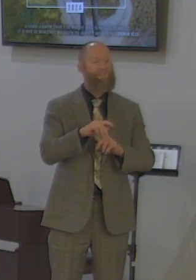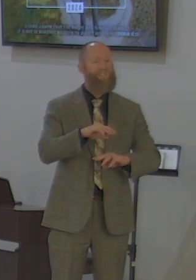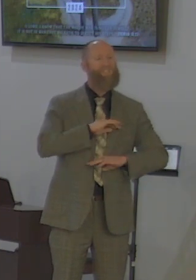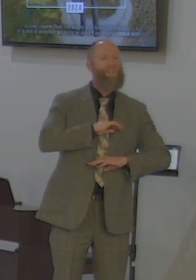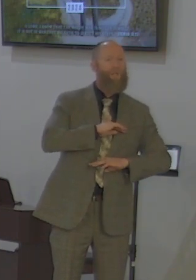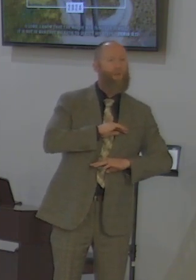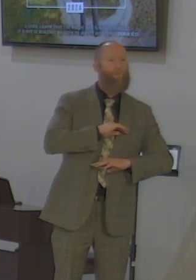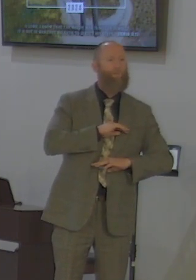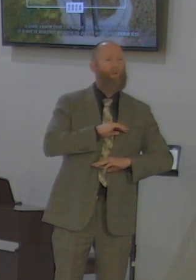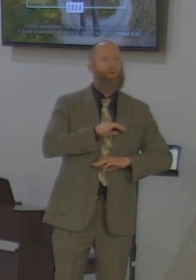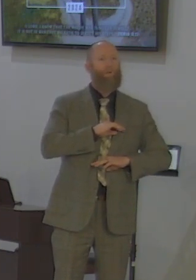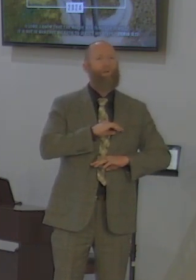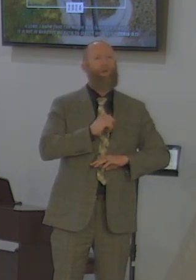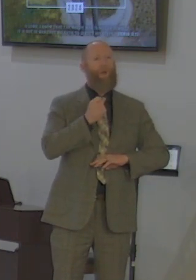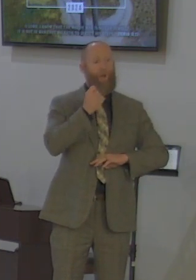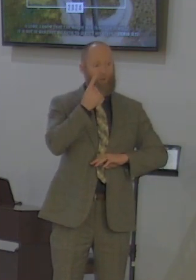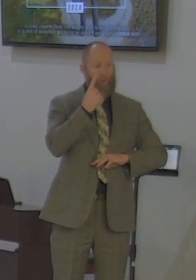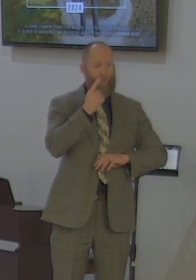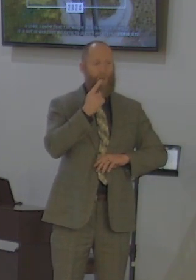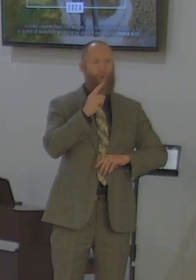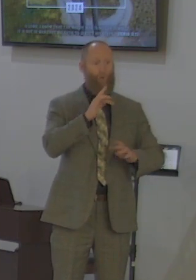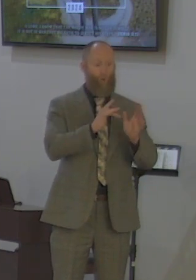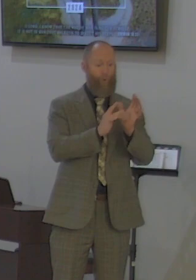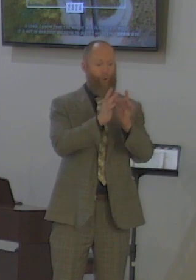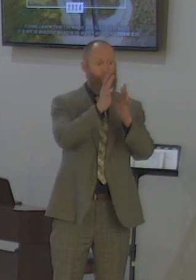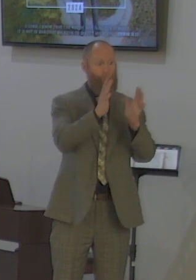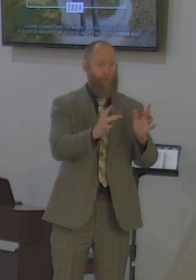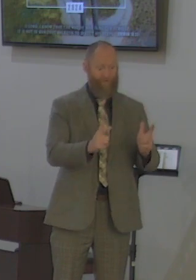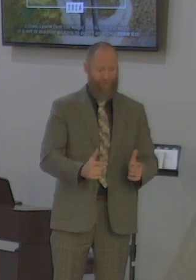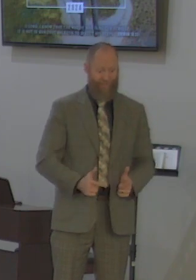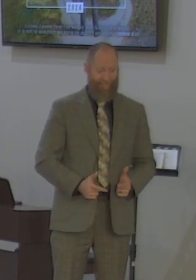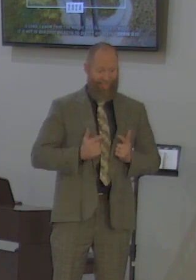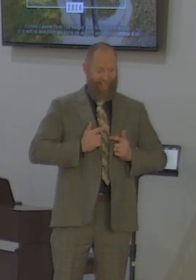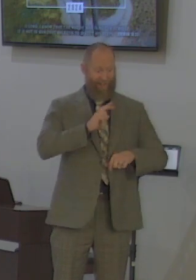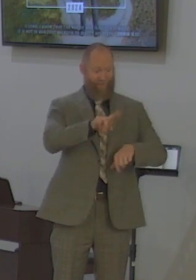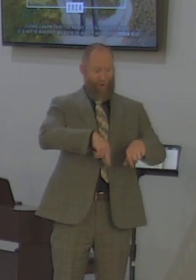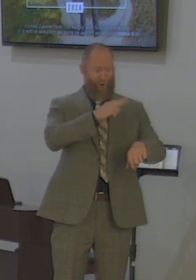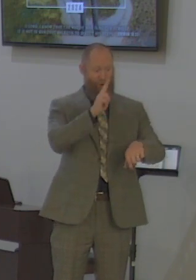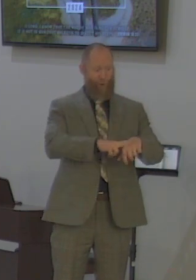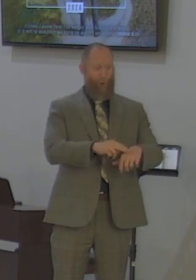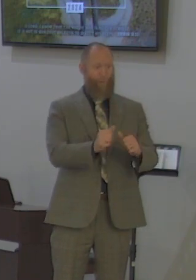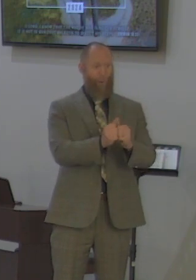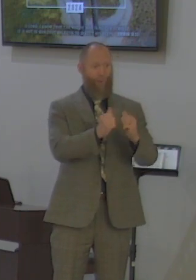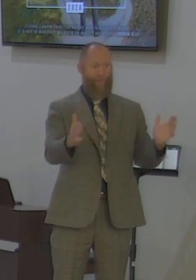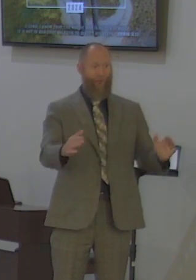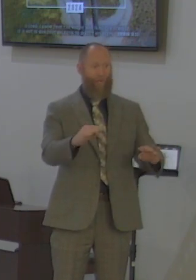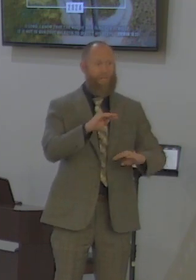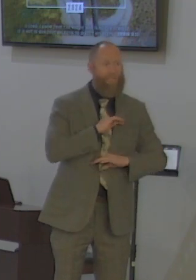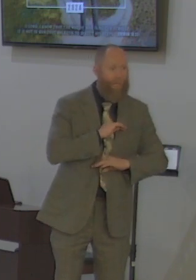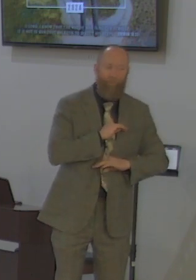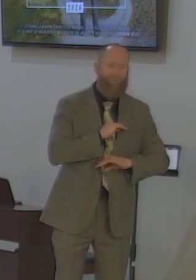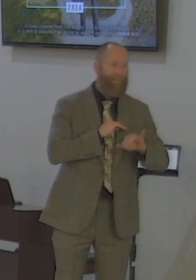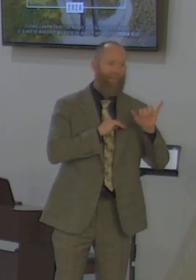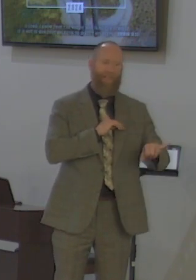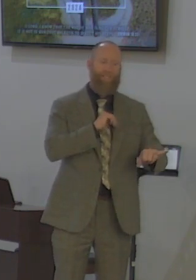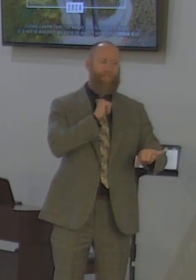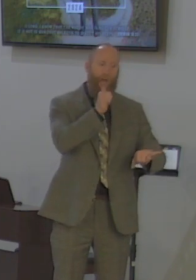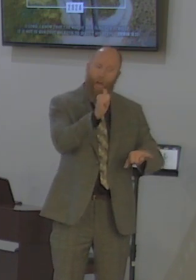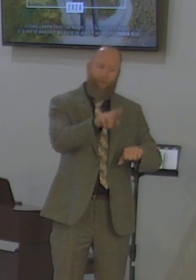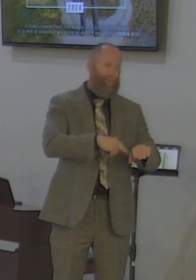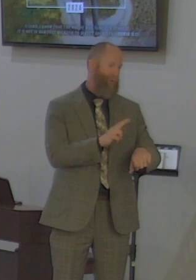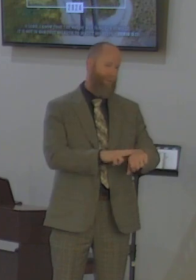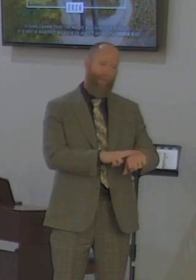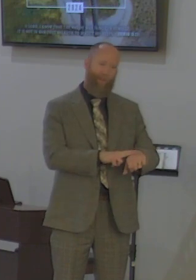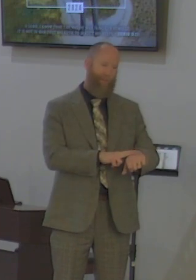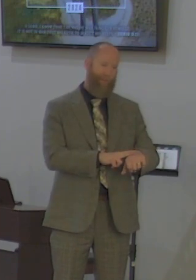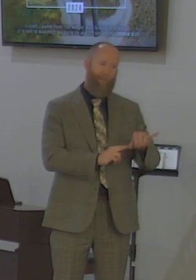in discontentment. It does not exist. A discontented Christian is something that God would never